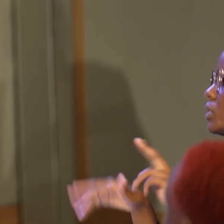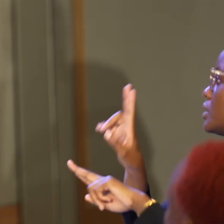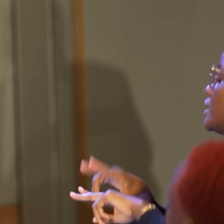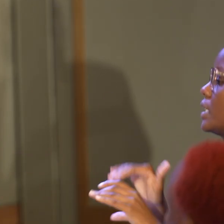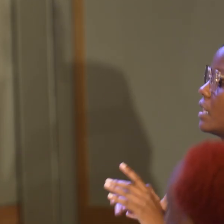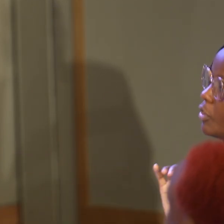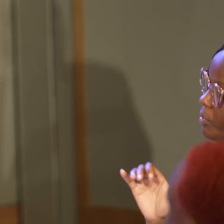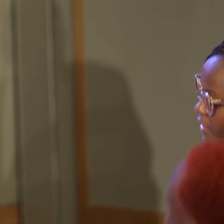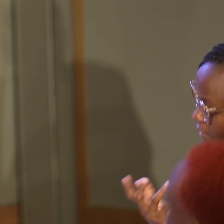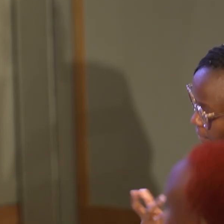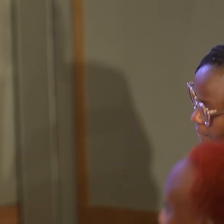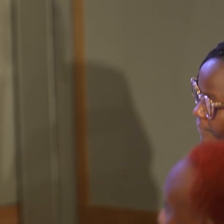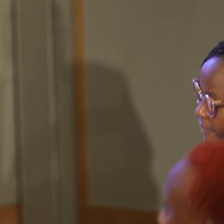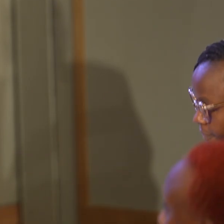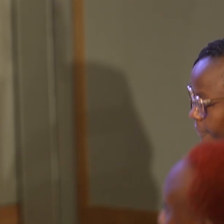committee.